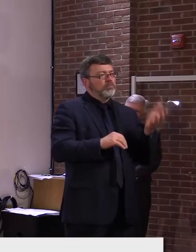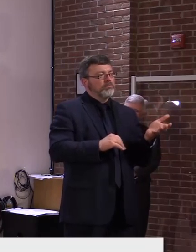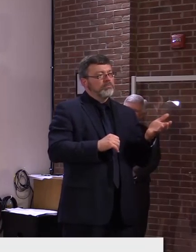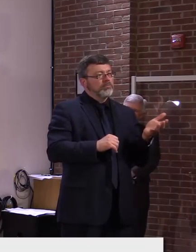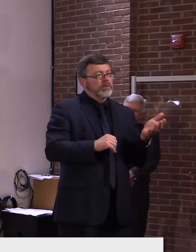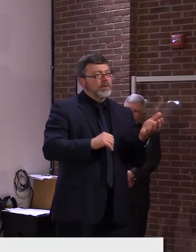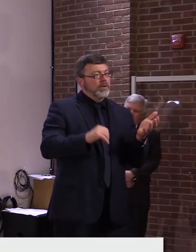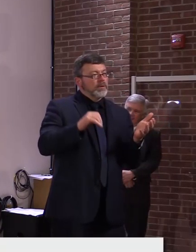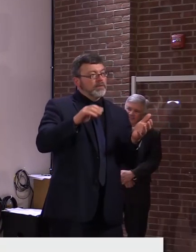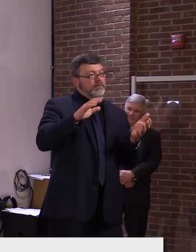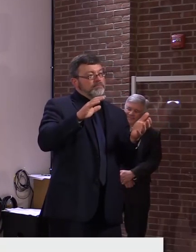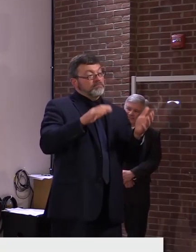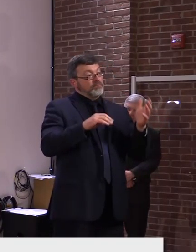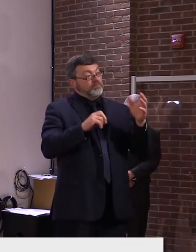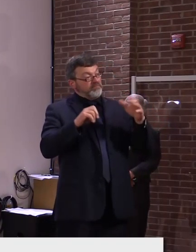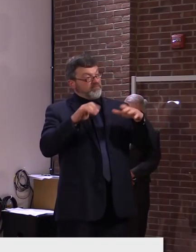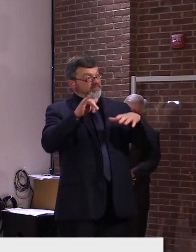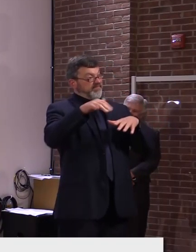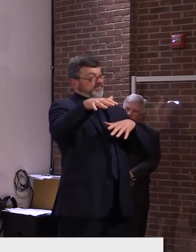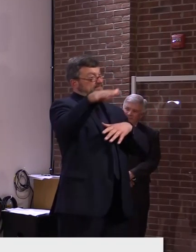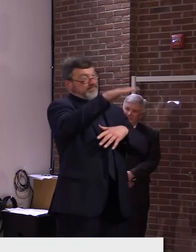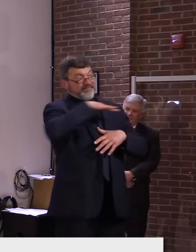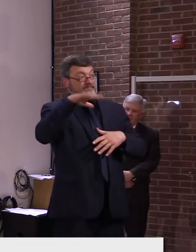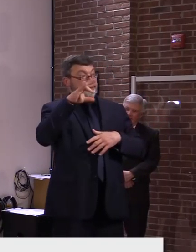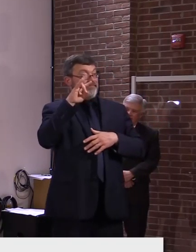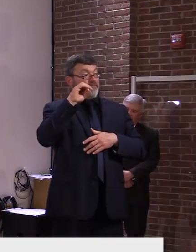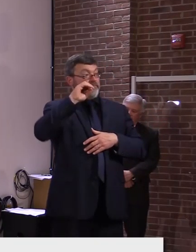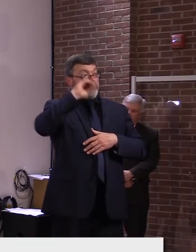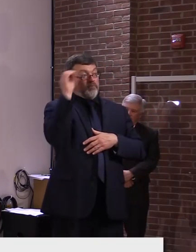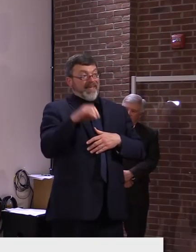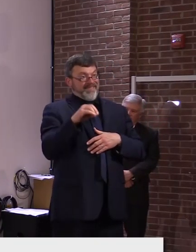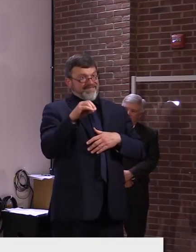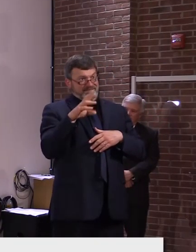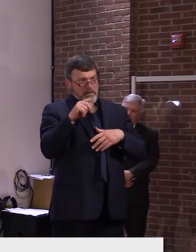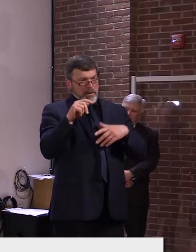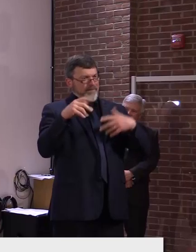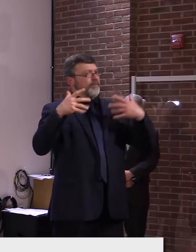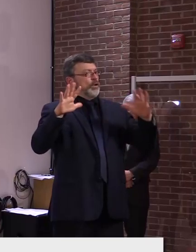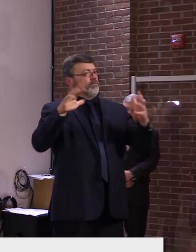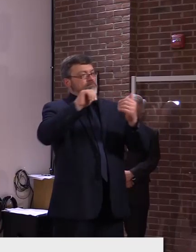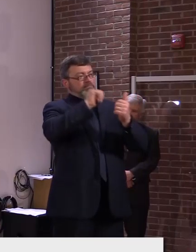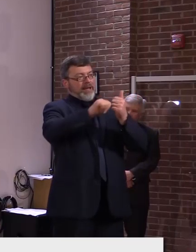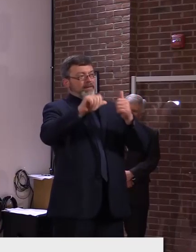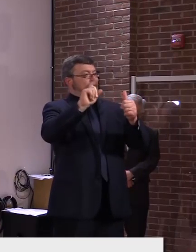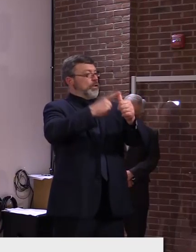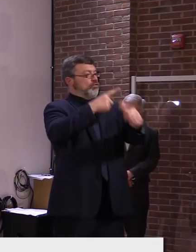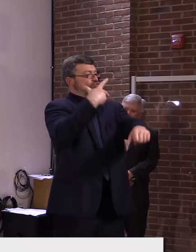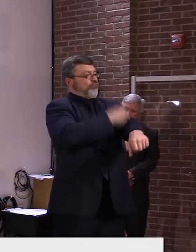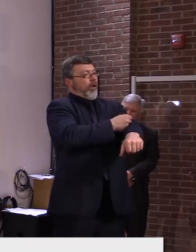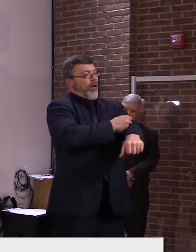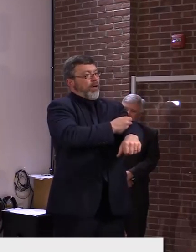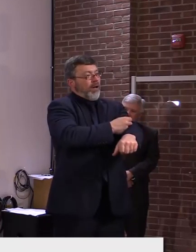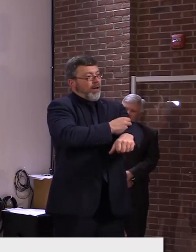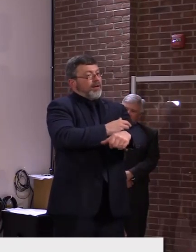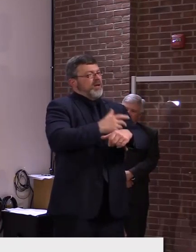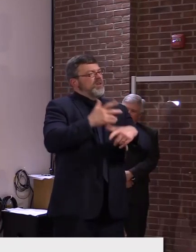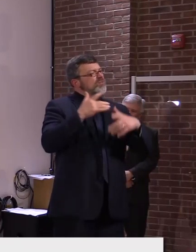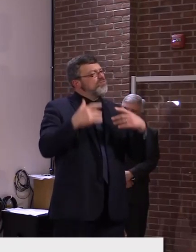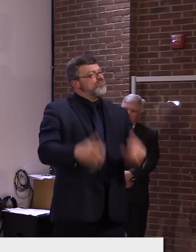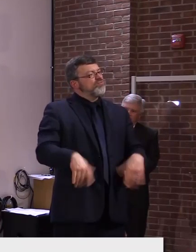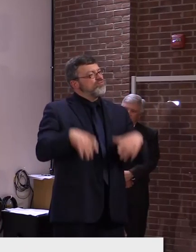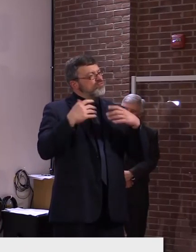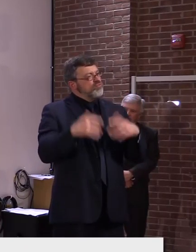into that what will almost certainly happen either by the fall or in the beginning of 2022, which